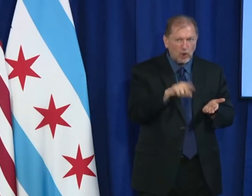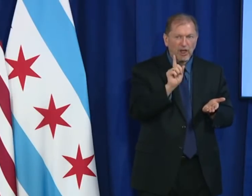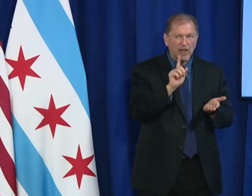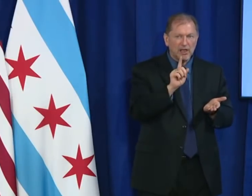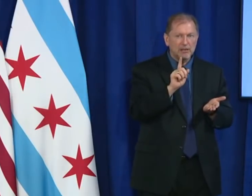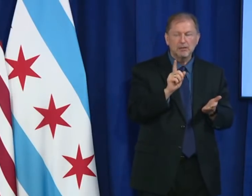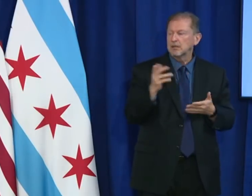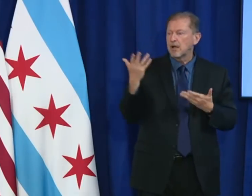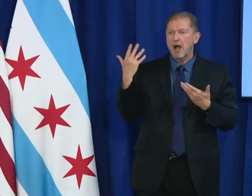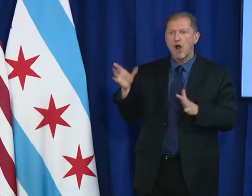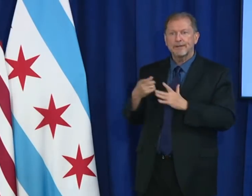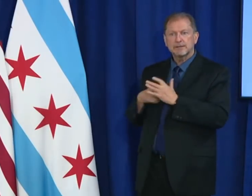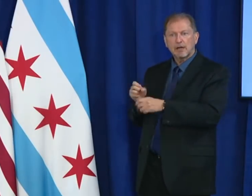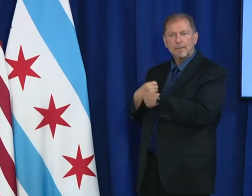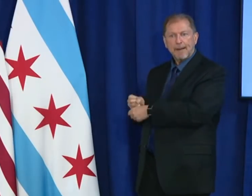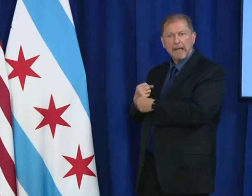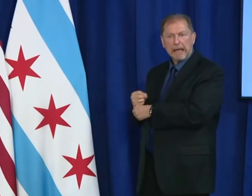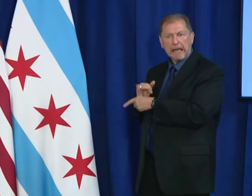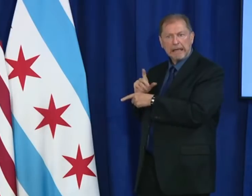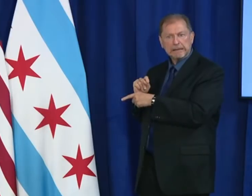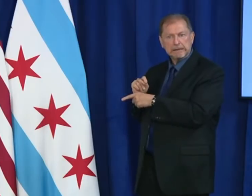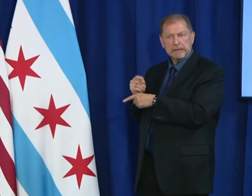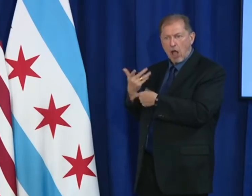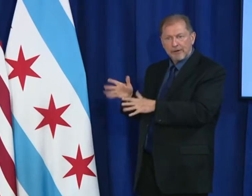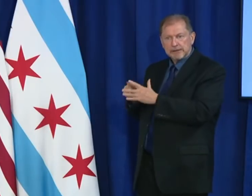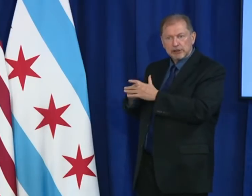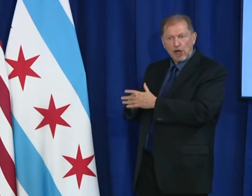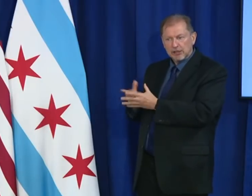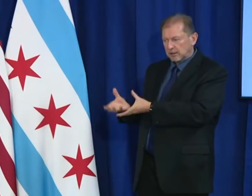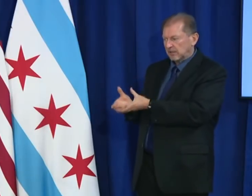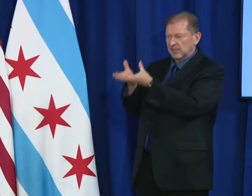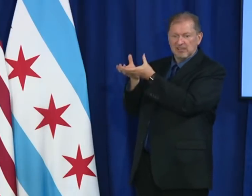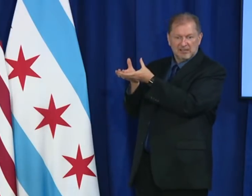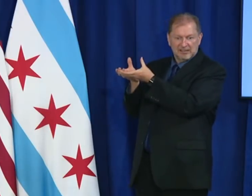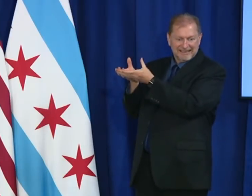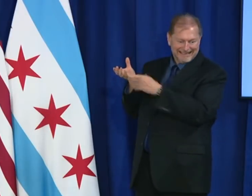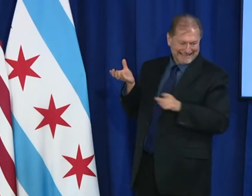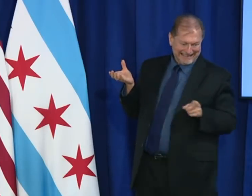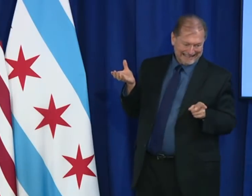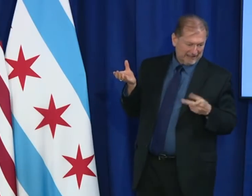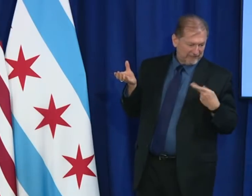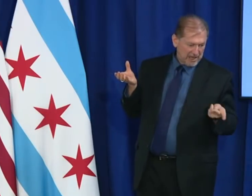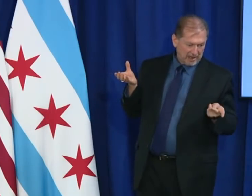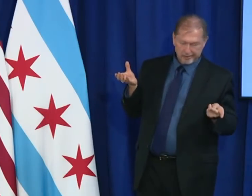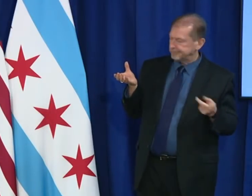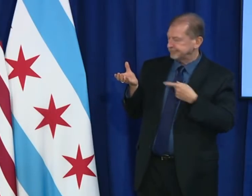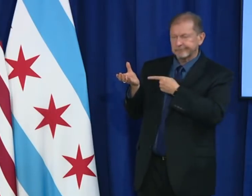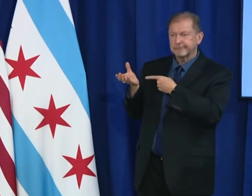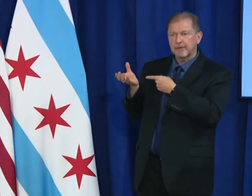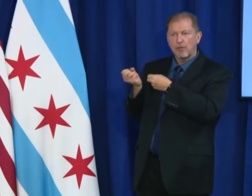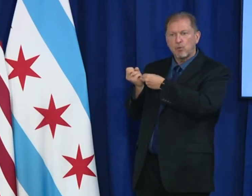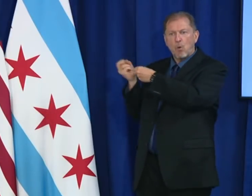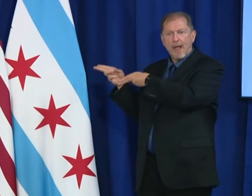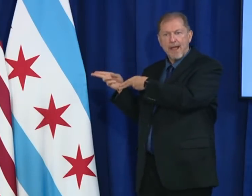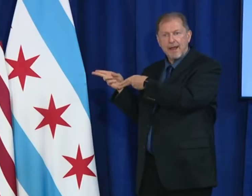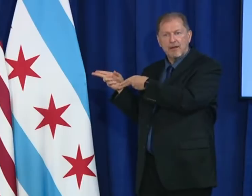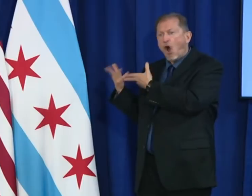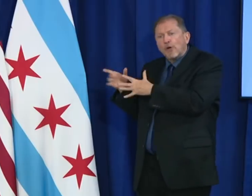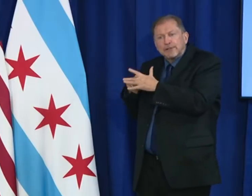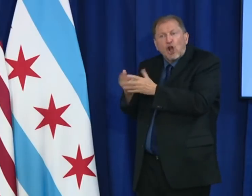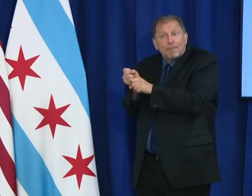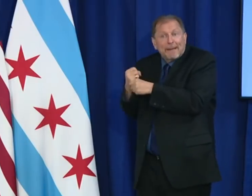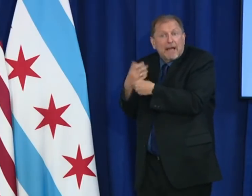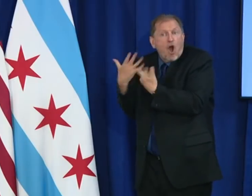safe, all of those vaccine doses get thrown away. You've sort of wasted that money. But the ability, in a